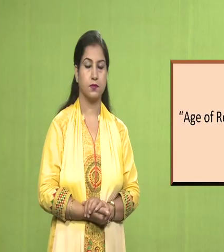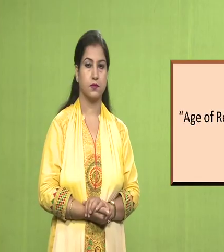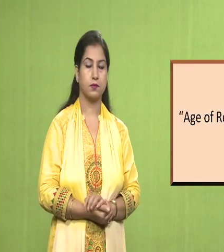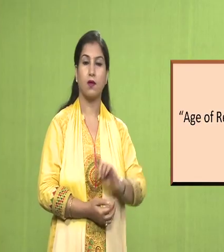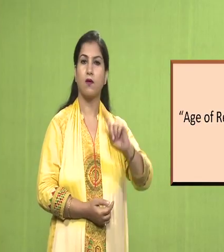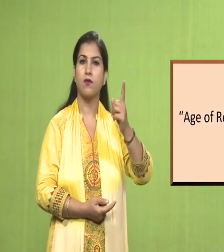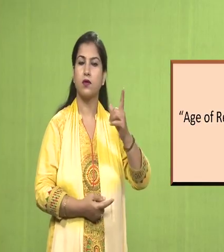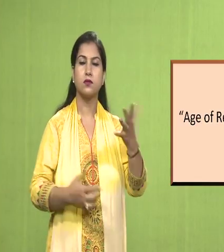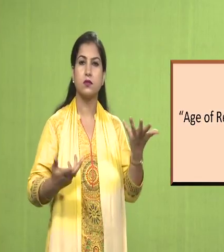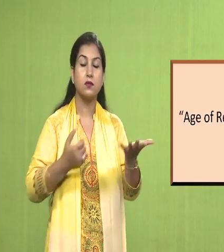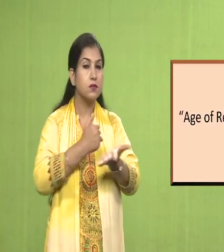First, let us try to understand